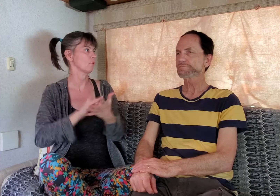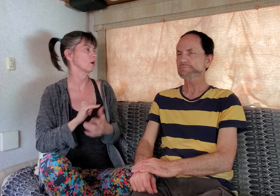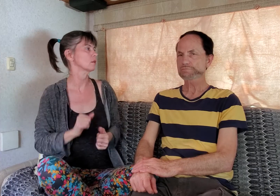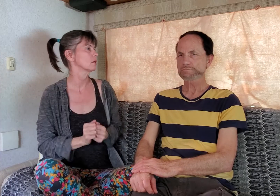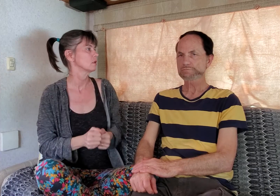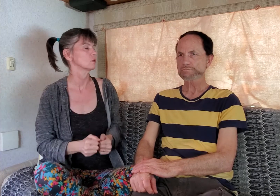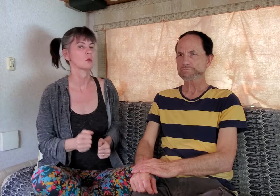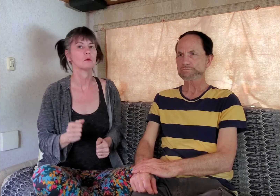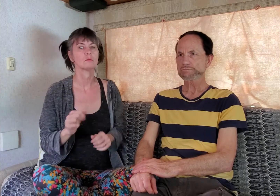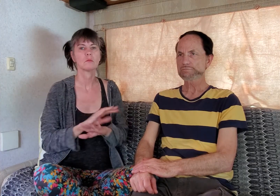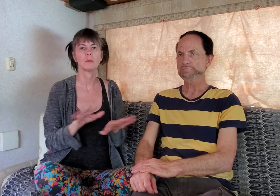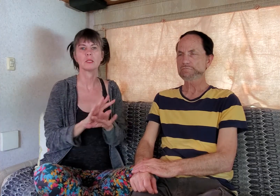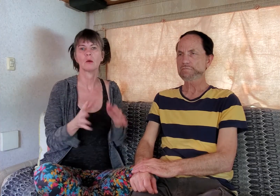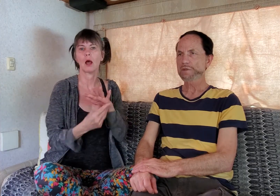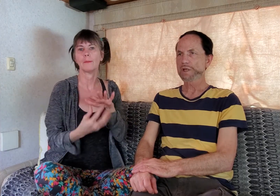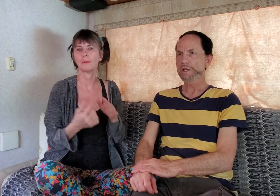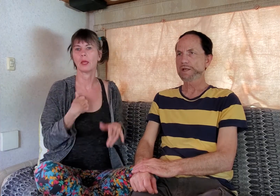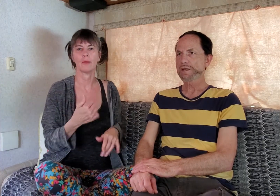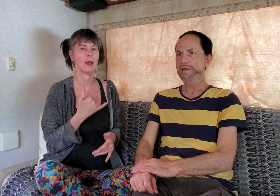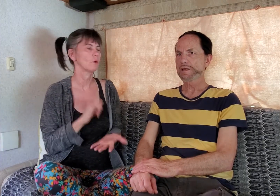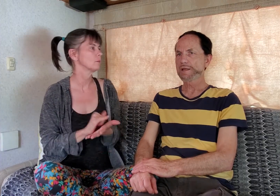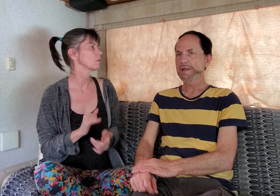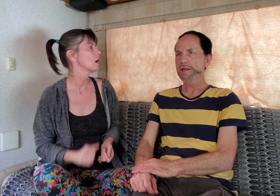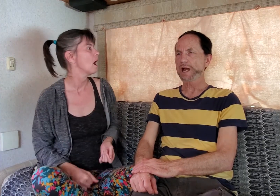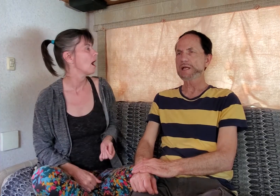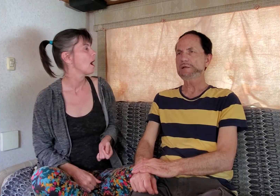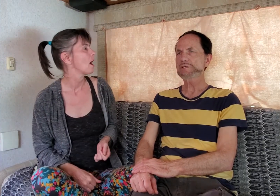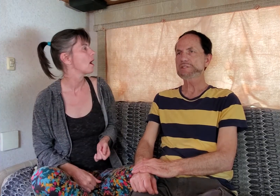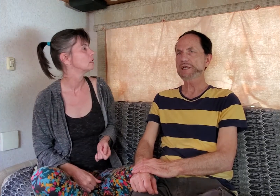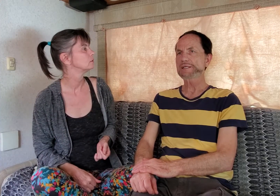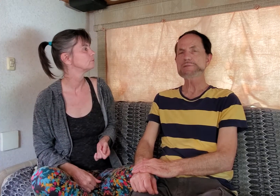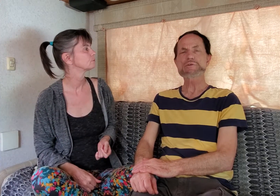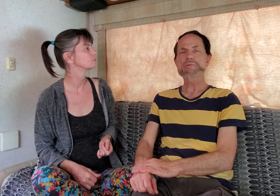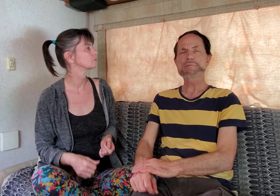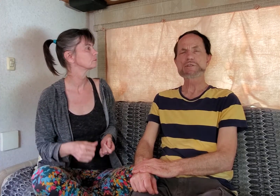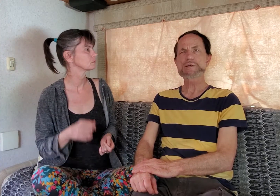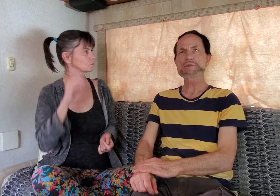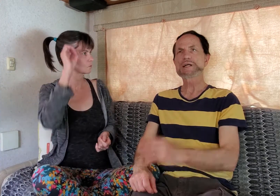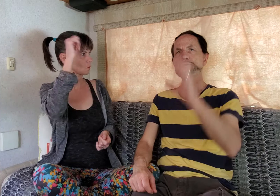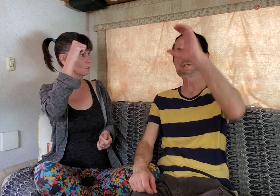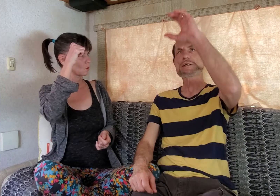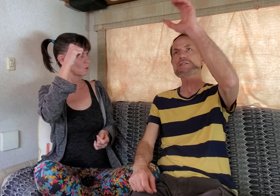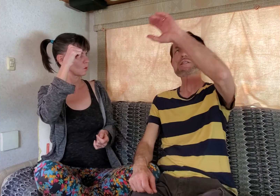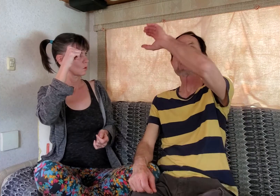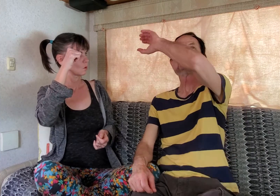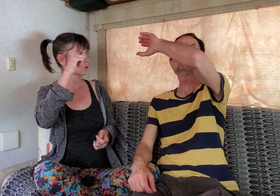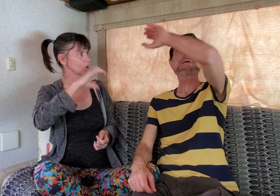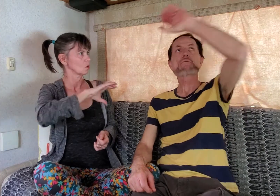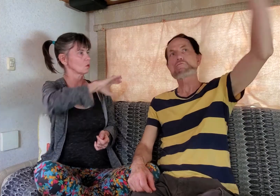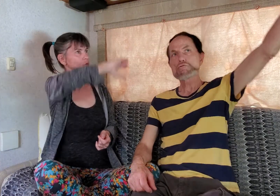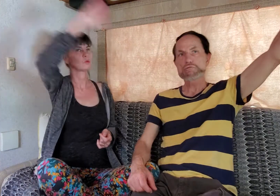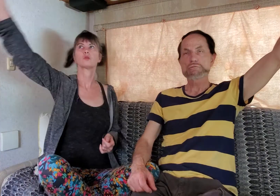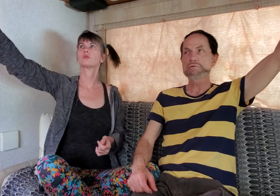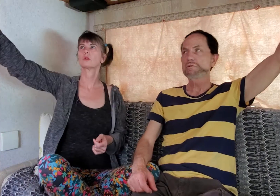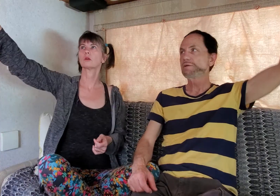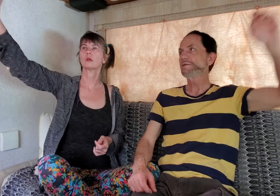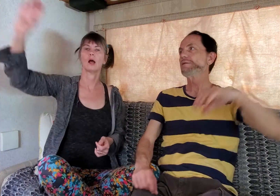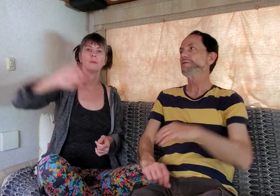with. So maybe don't copy me on that one. I would say, I seem to remember something like with the letter C, like a Comet.